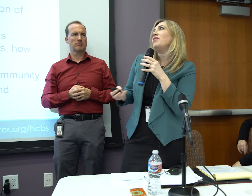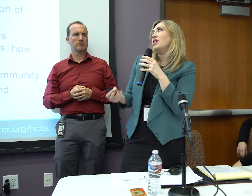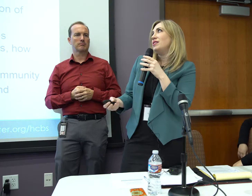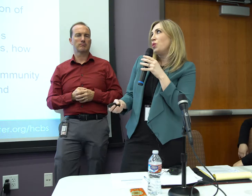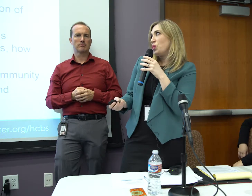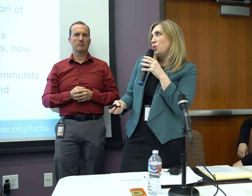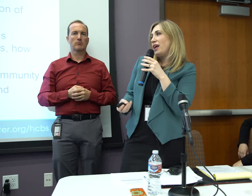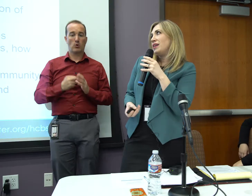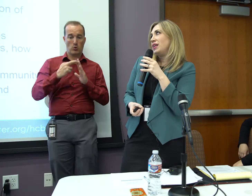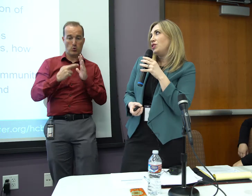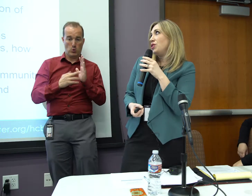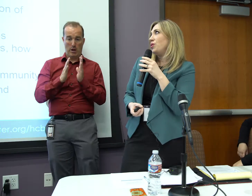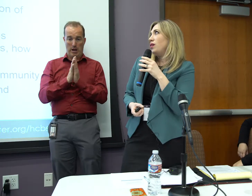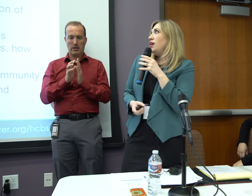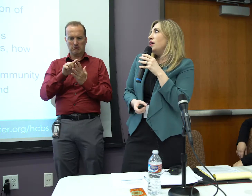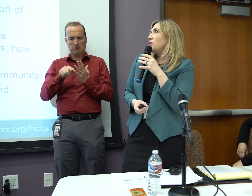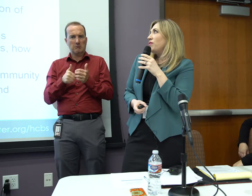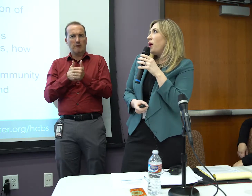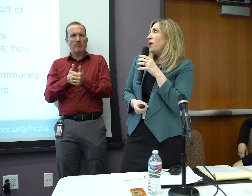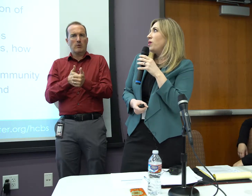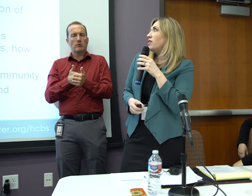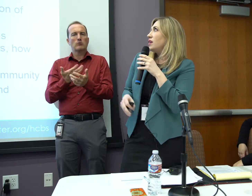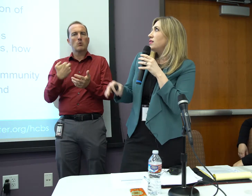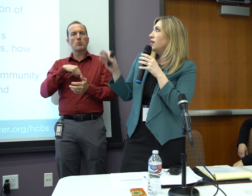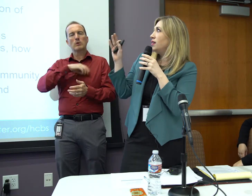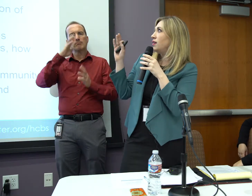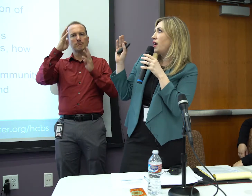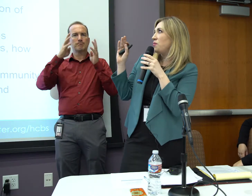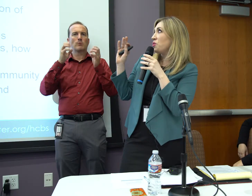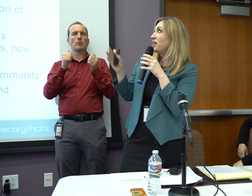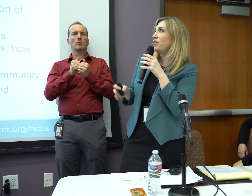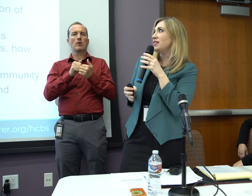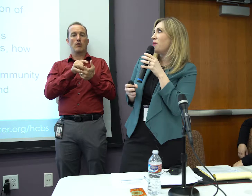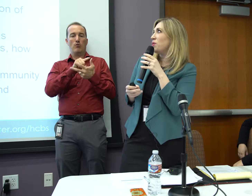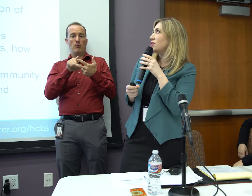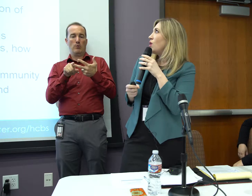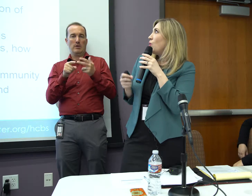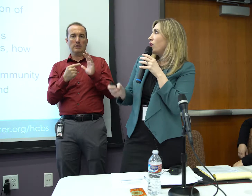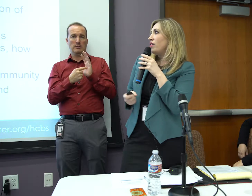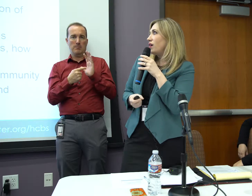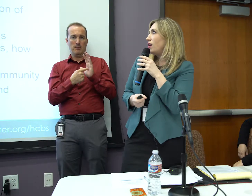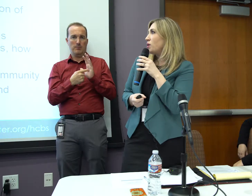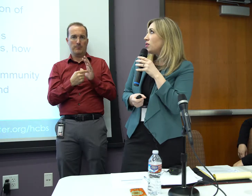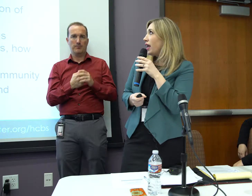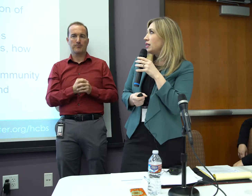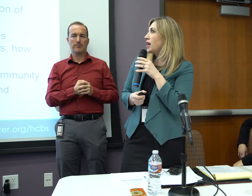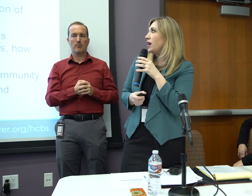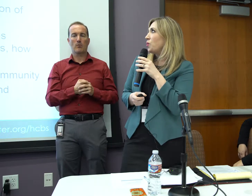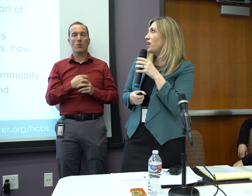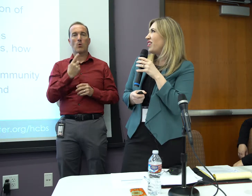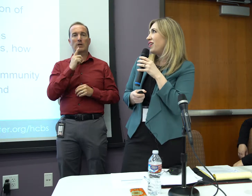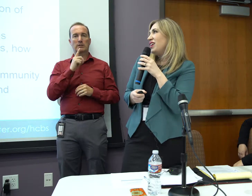doing all of the things that the rule would ask it to do. And so we've come up with these 3 different examples, one of a